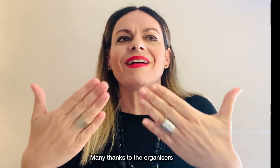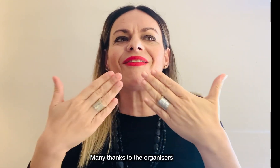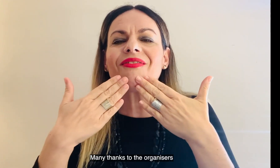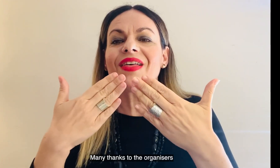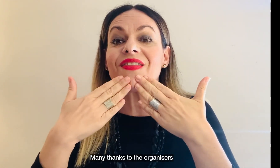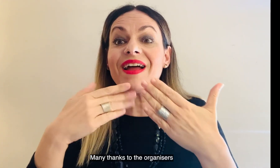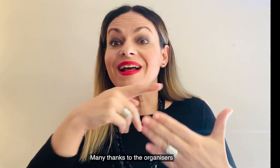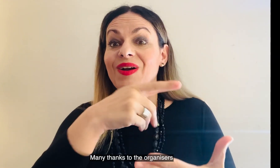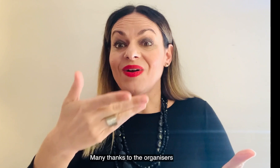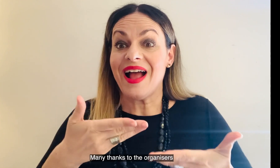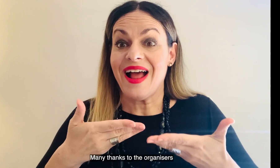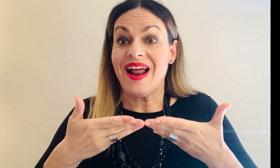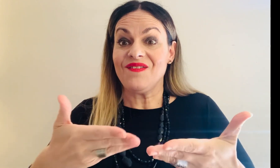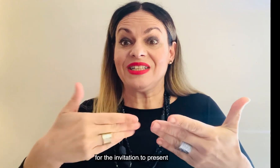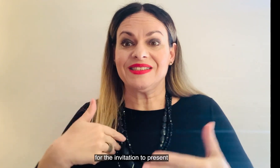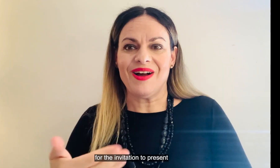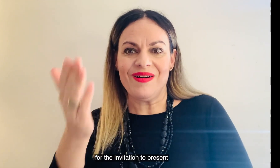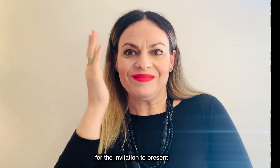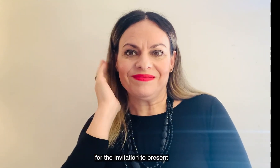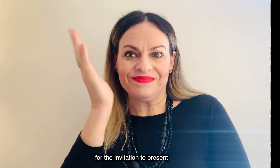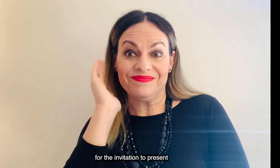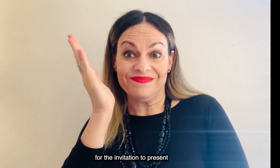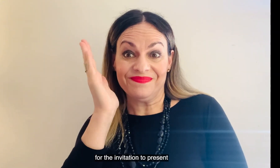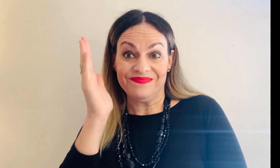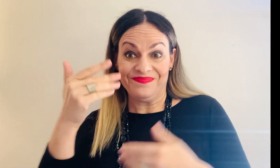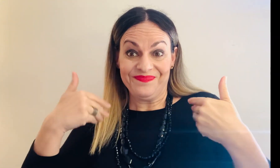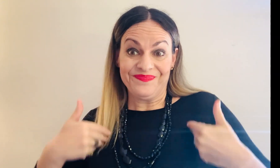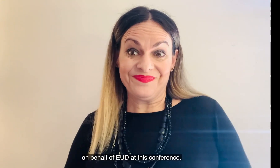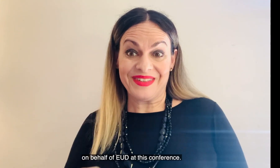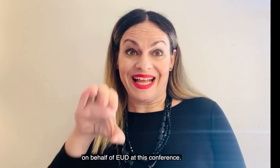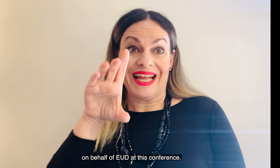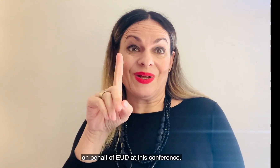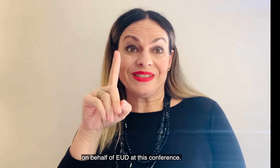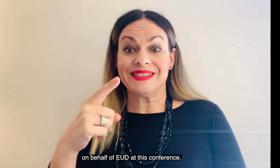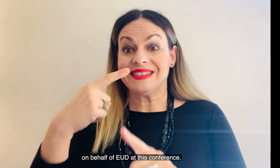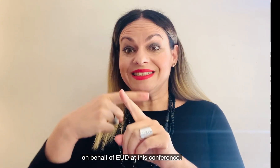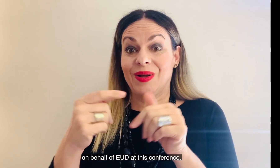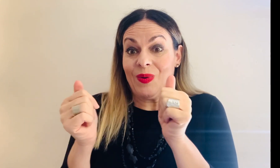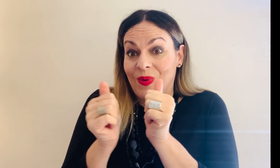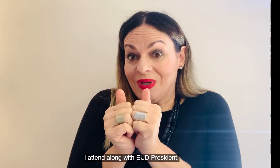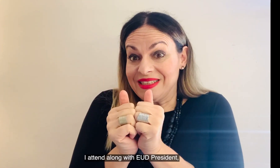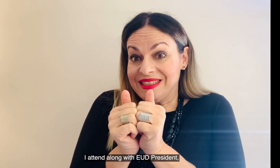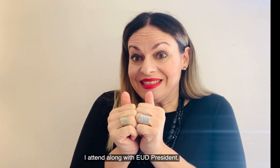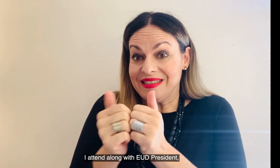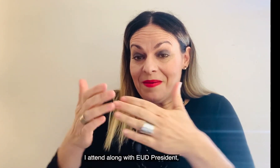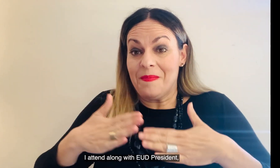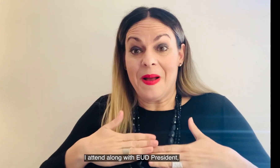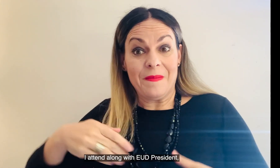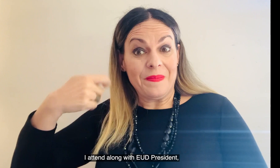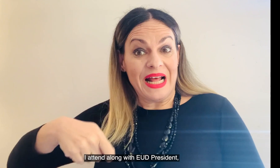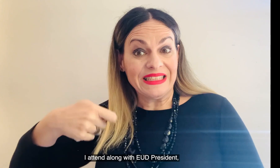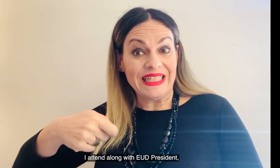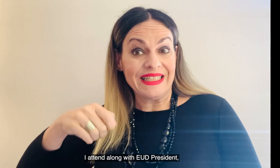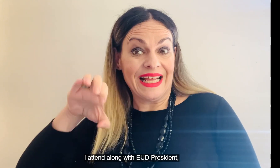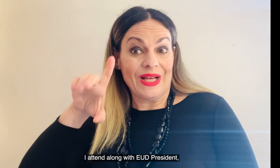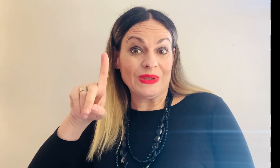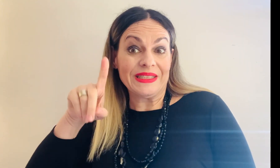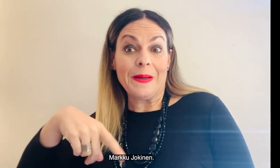Many thanks to the organizers for the invitation to present on behalf of EUD at this conference. I attend along with